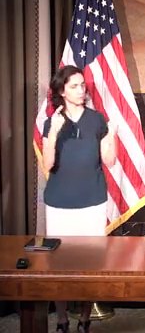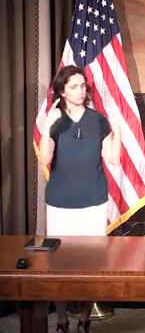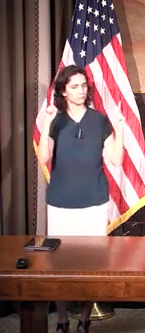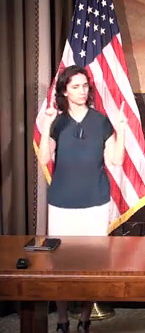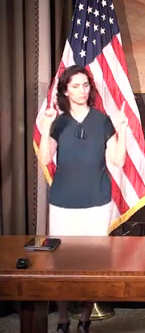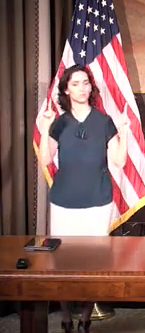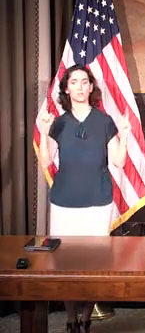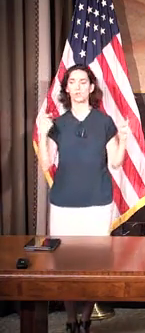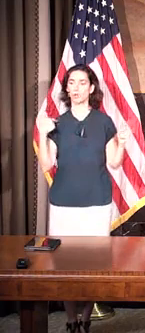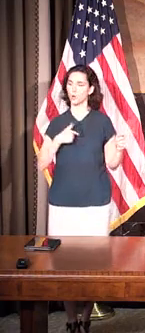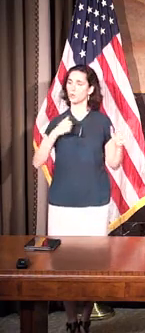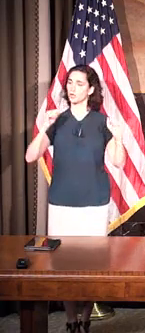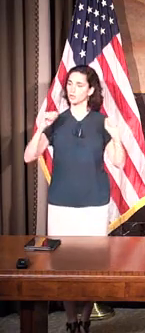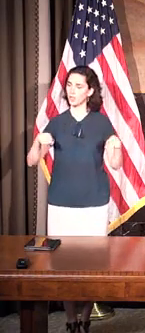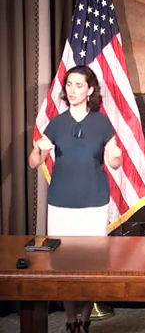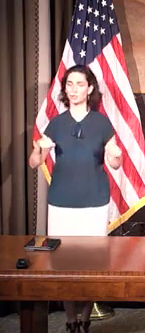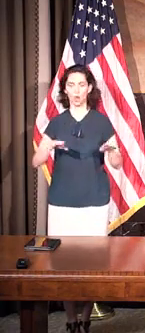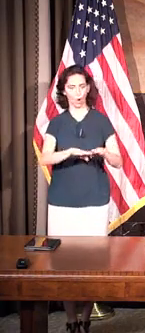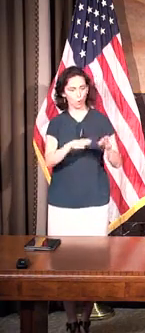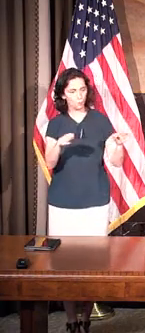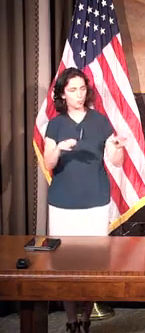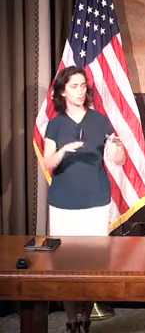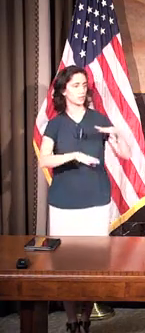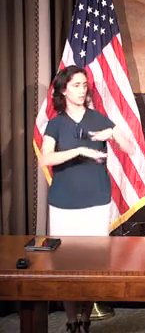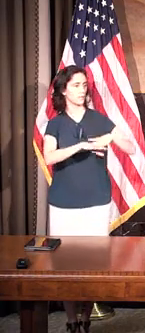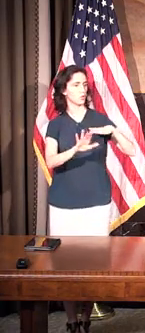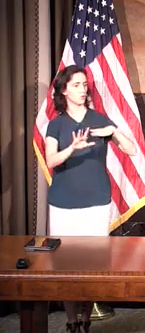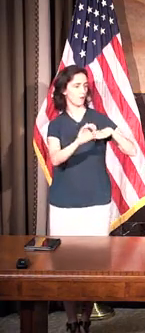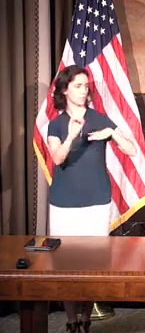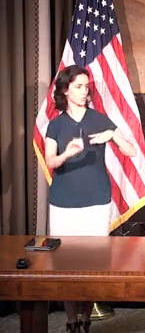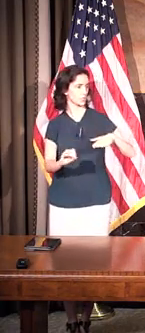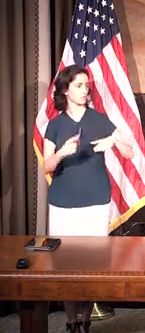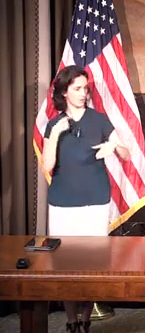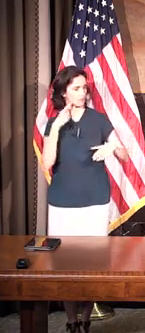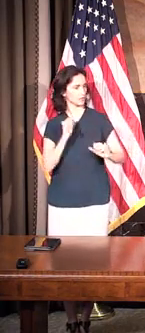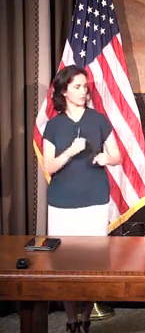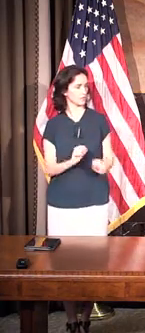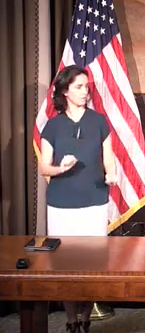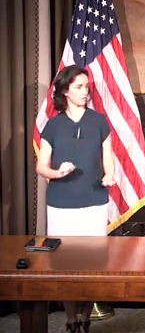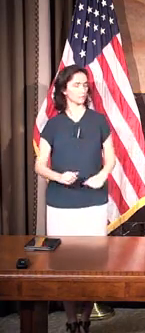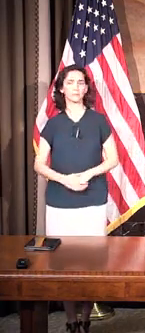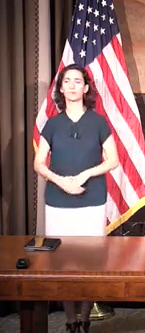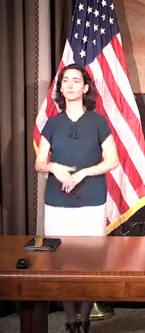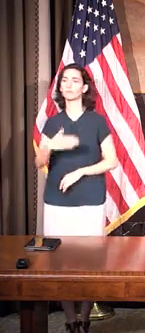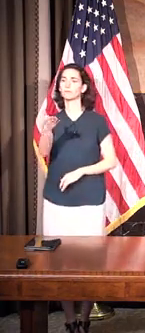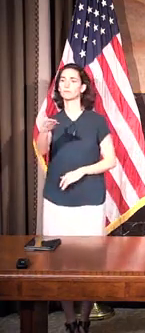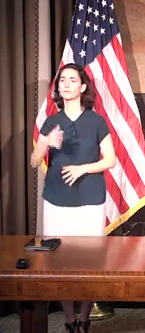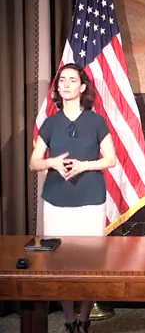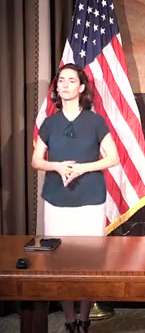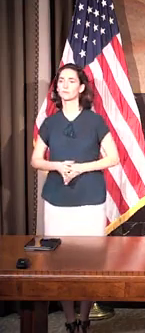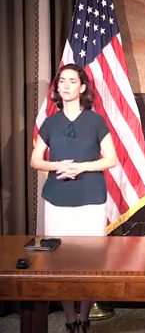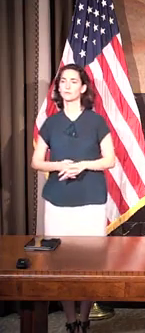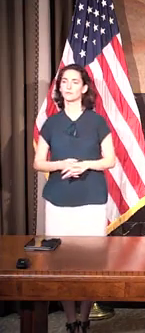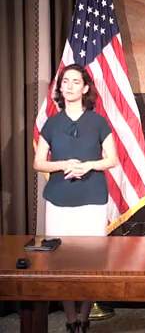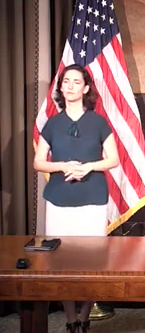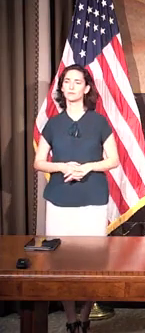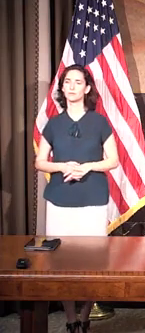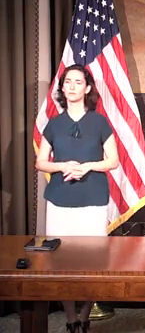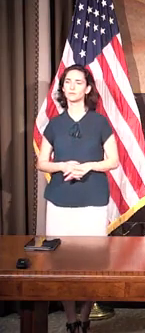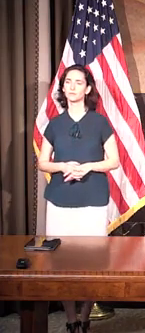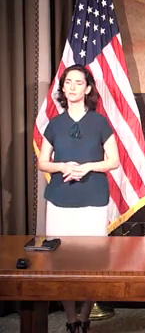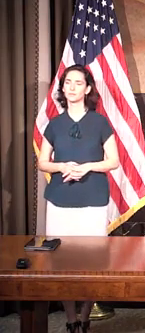point where we can and should have them opened at 25%. Yes, sir. I was just trying to get your opinion about